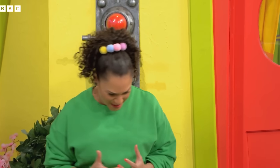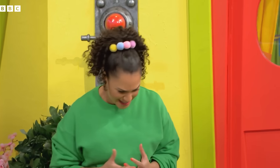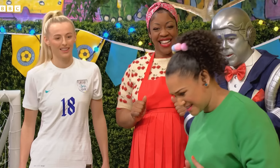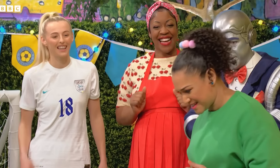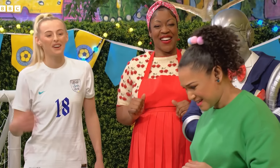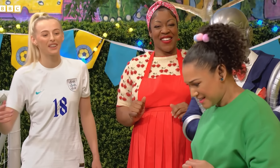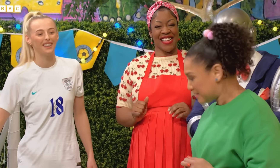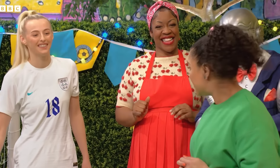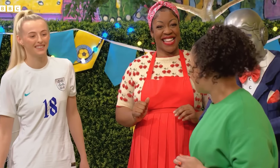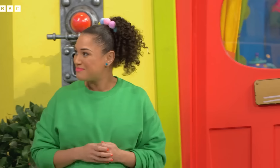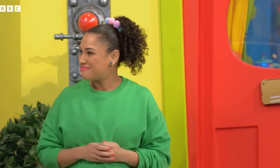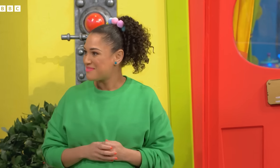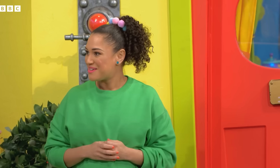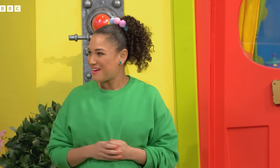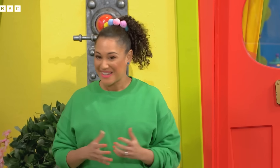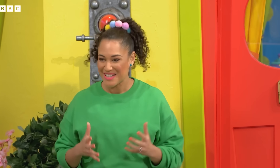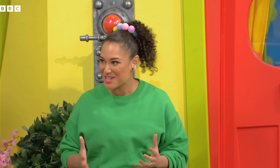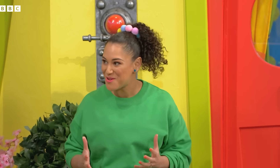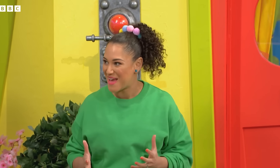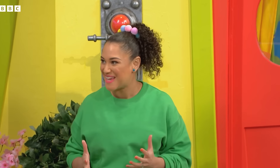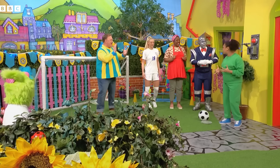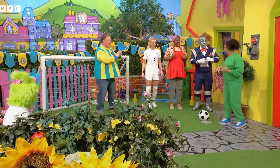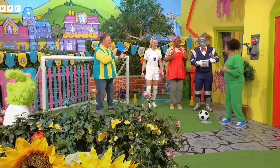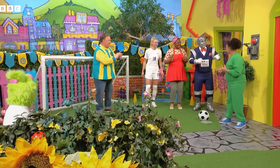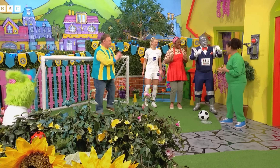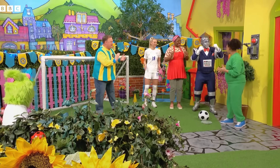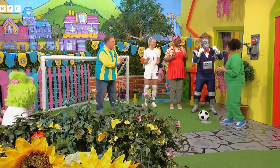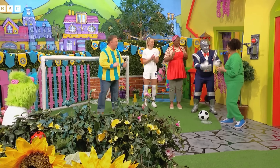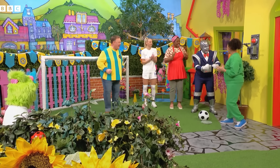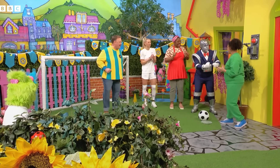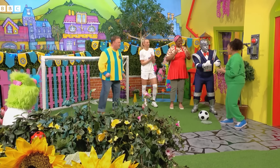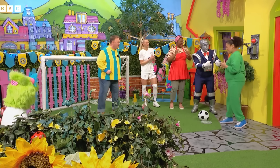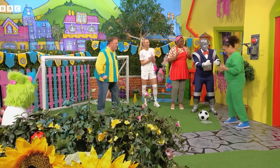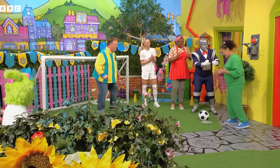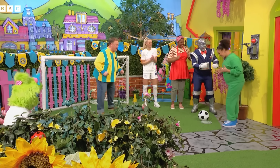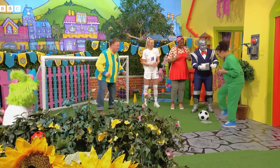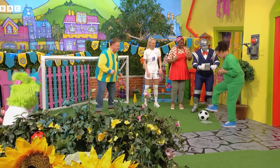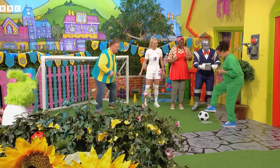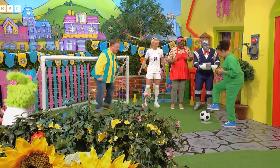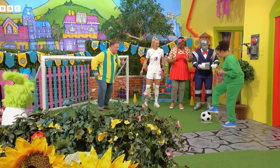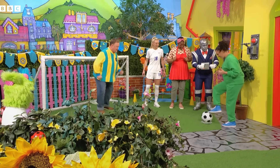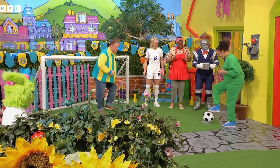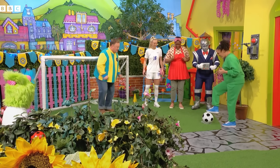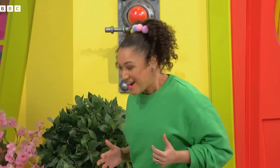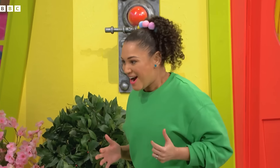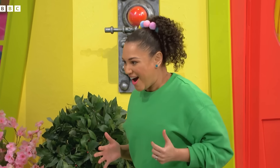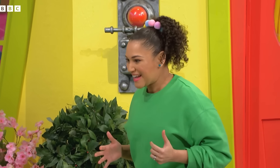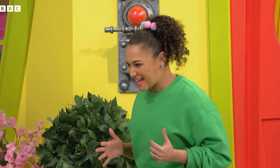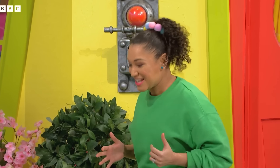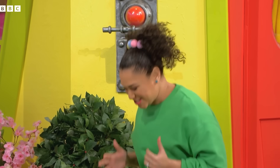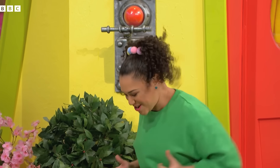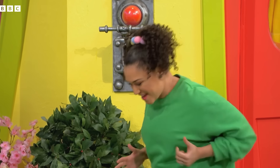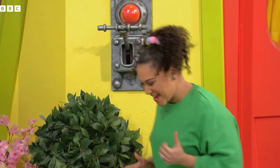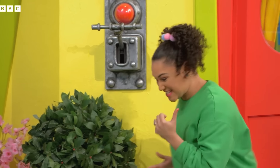this. Louder. I can do this. Yes! Come on, Cat. Do it, Cat. Okay. I can do this. Yes,